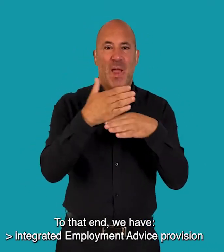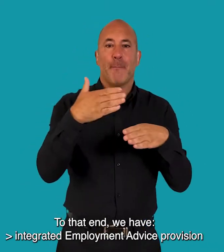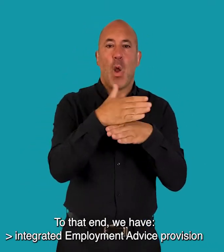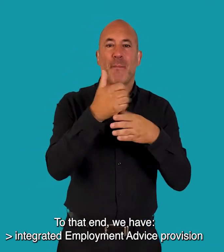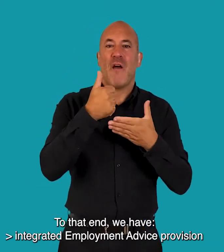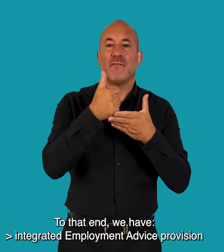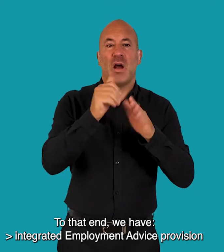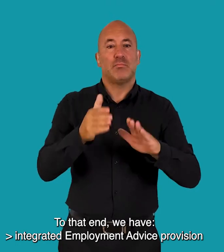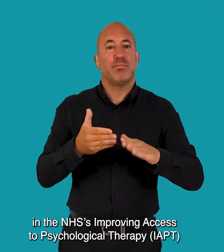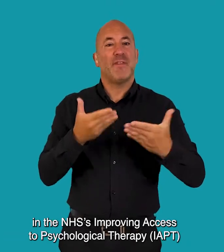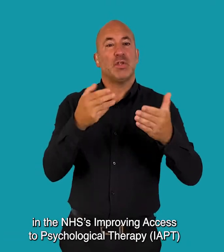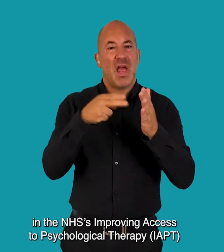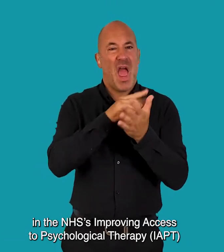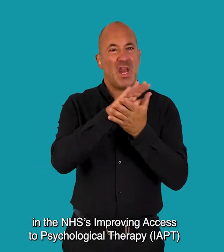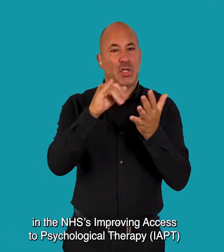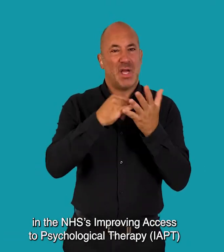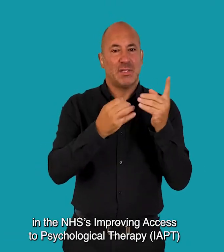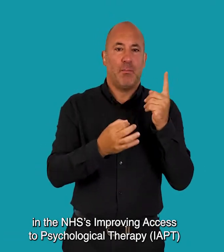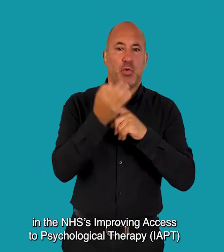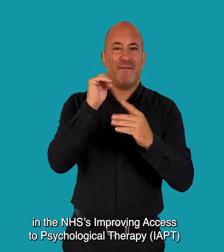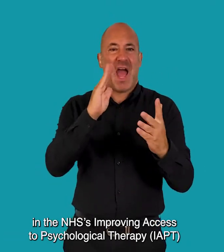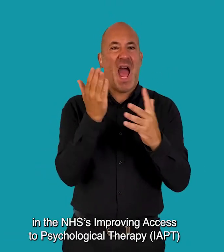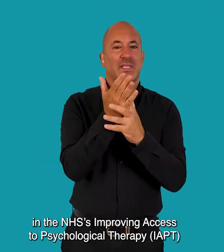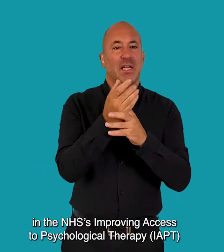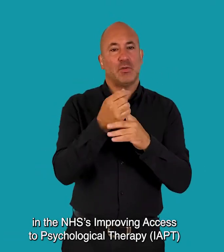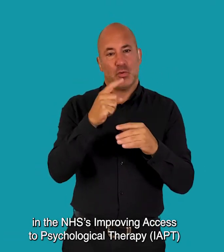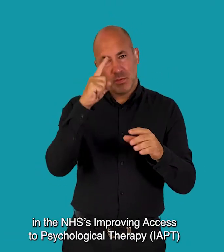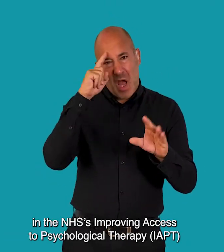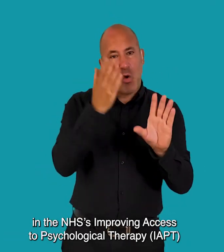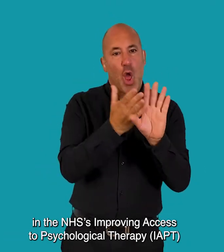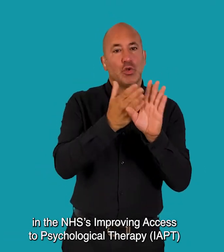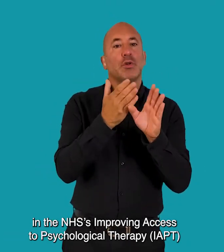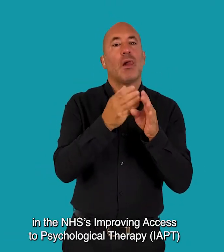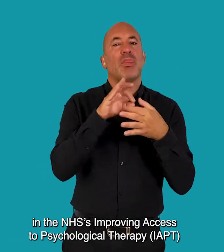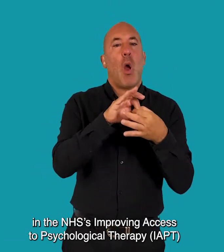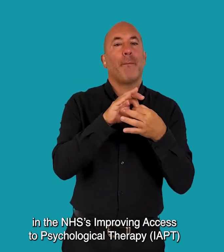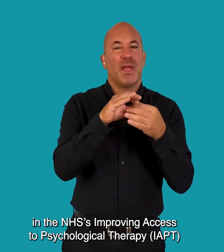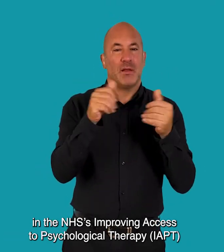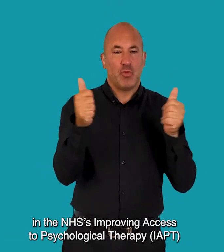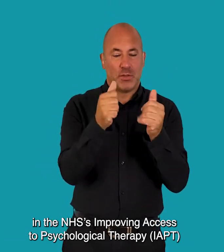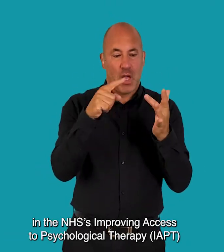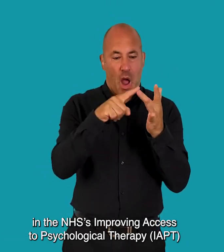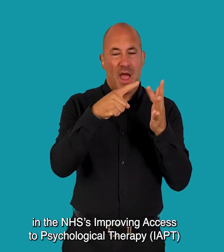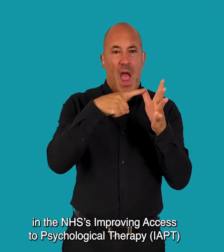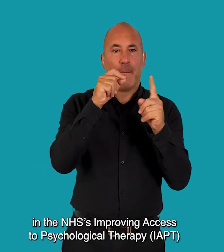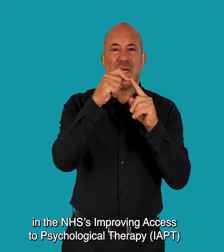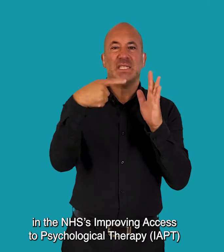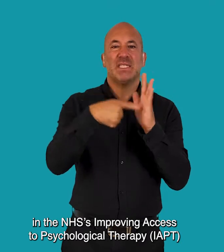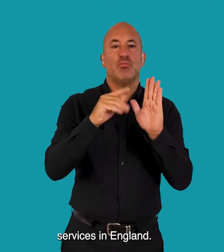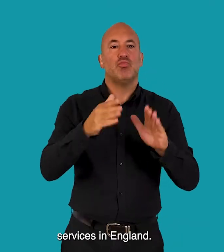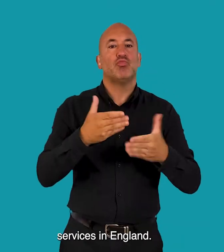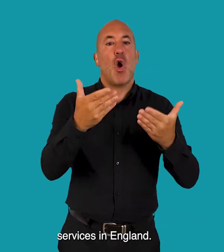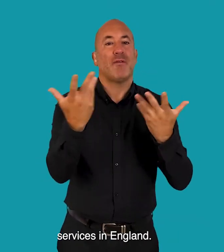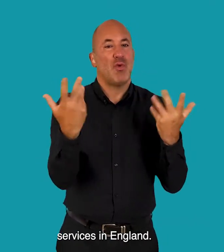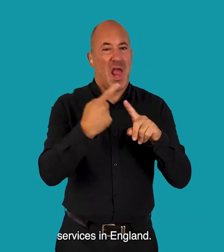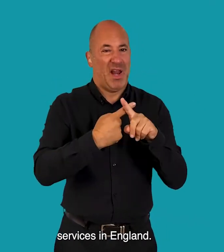advice provision in the NHS's Improving Access to Psychological Therapy (IAPT) services in